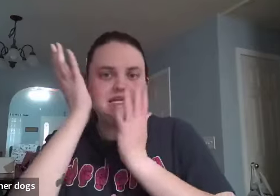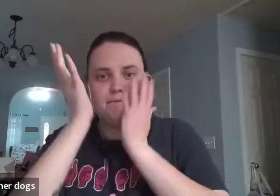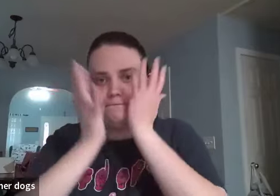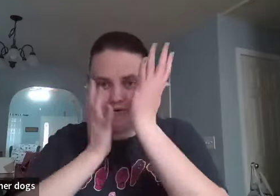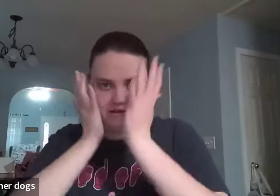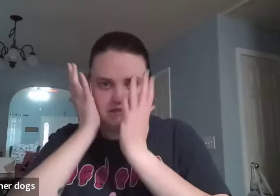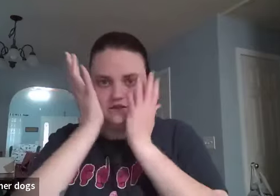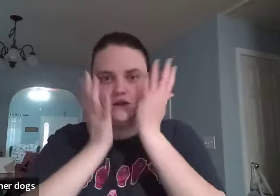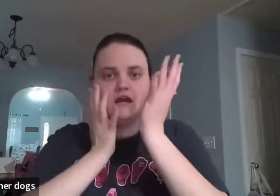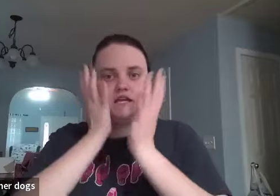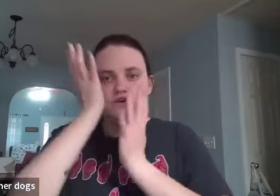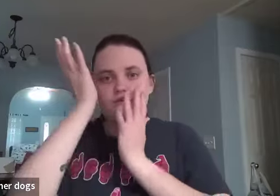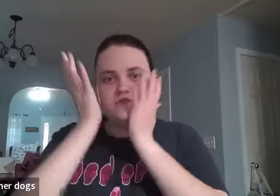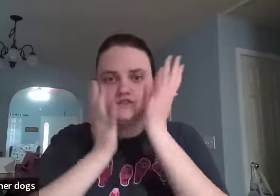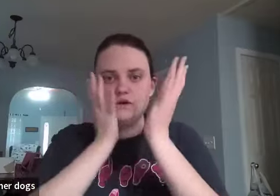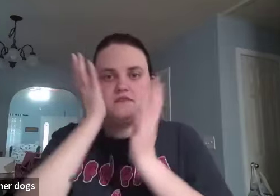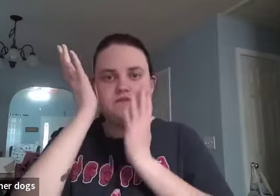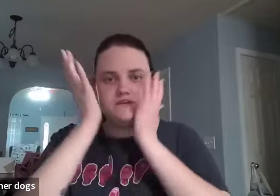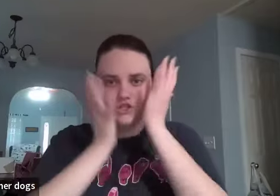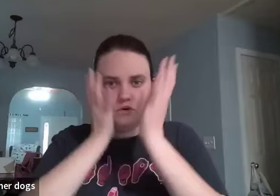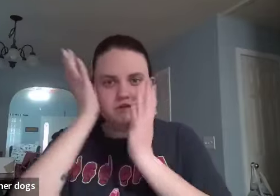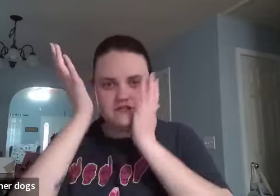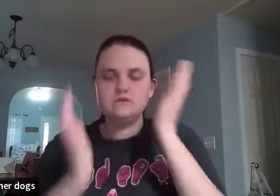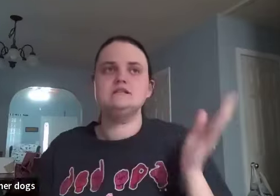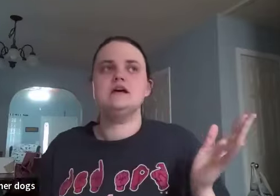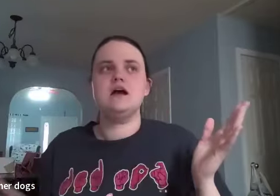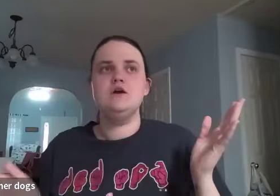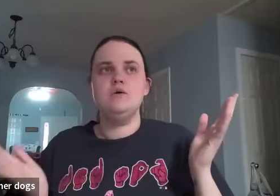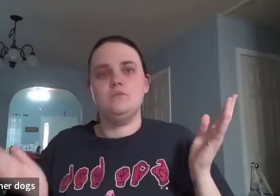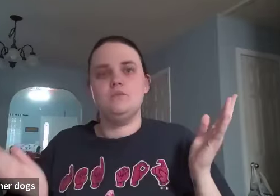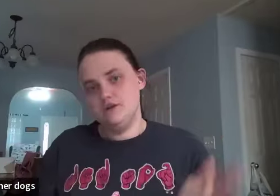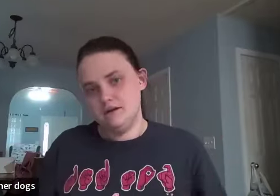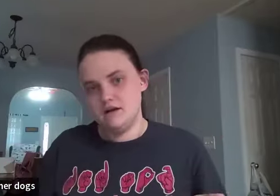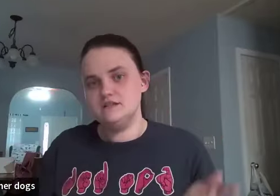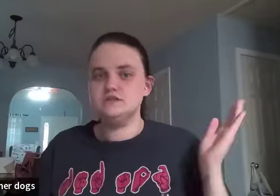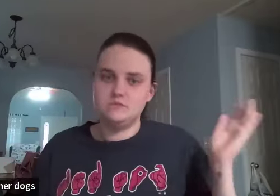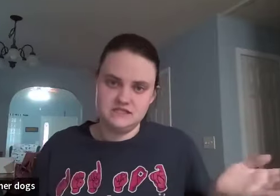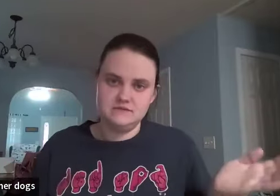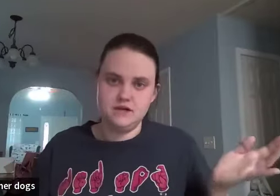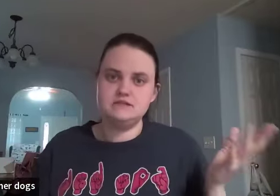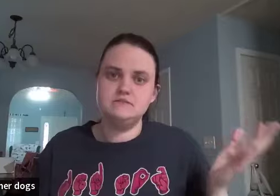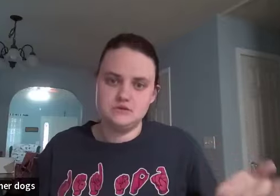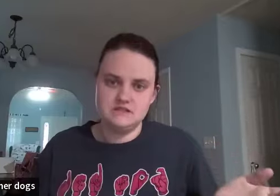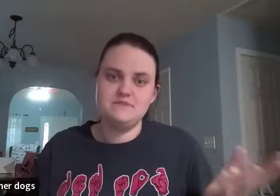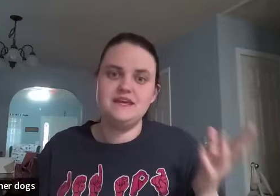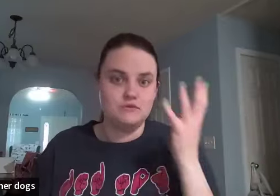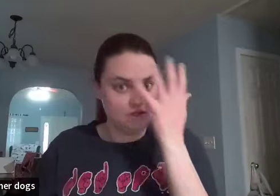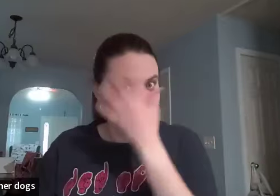embarrassing, embarrassed. And so for this one, the visual with this one is that when you get embarrassed or someone gets embarrassed, most of the time they get really red